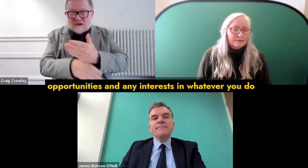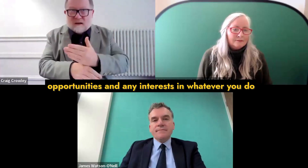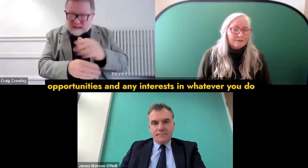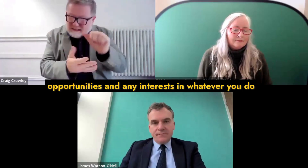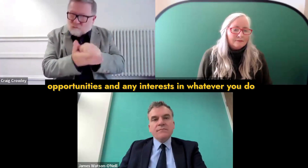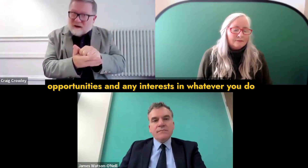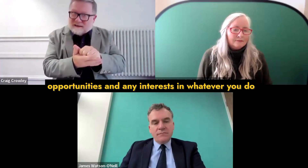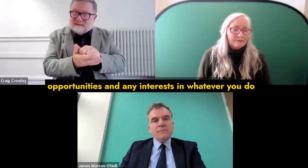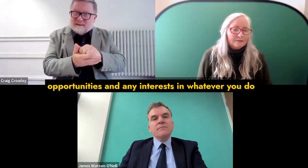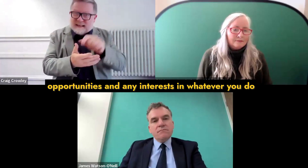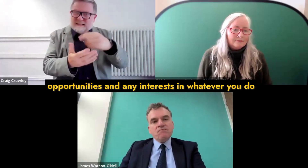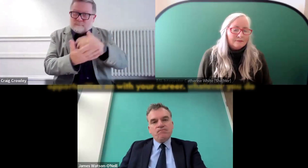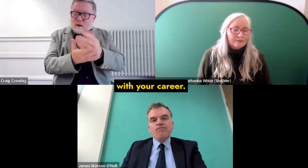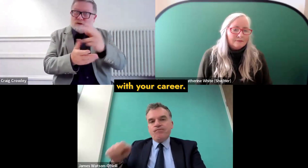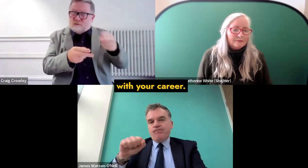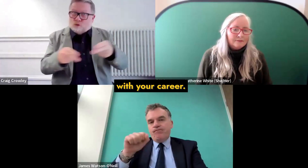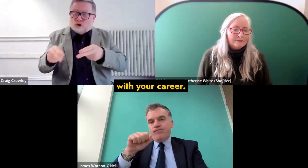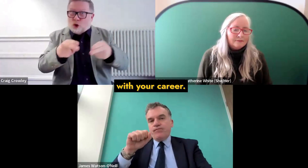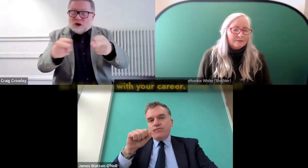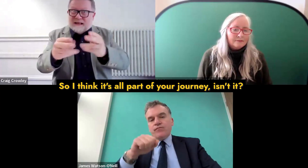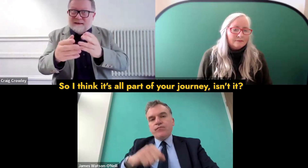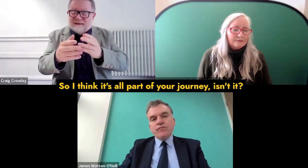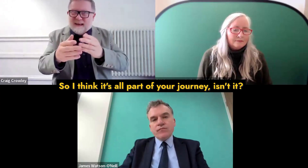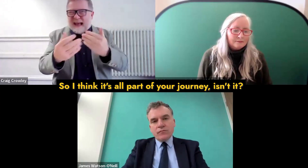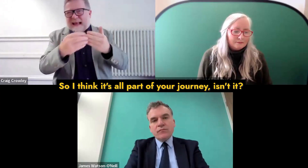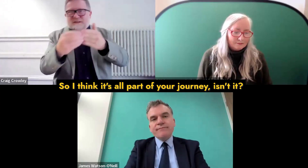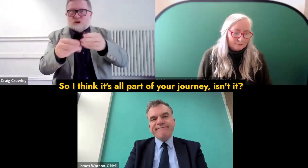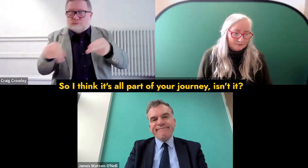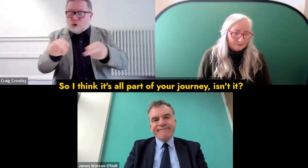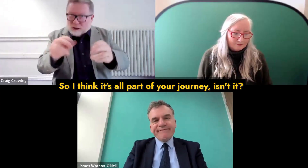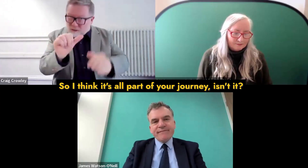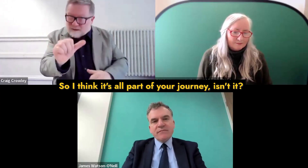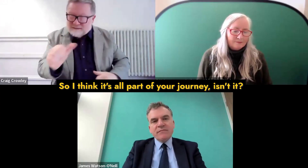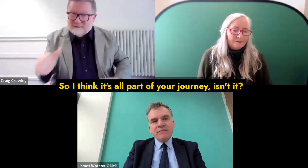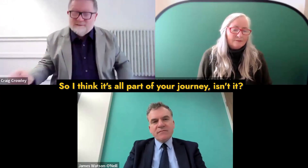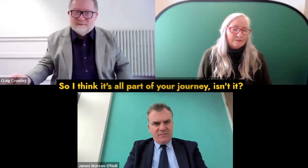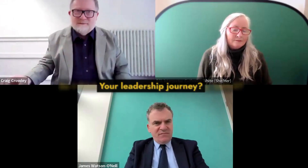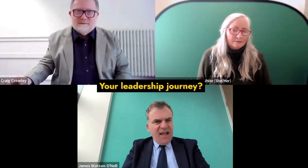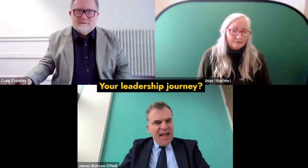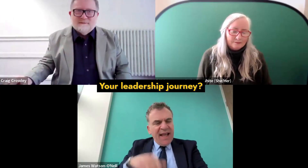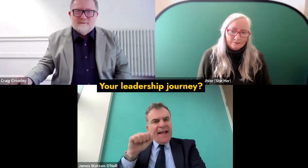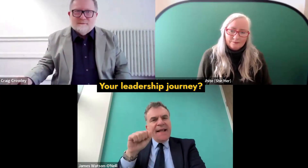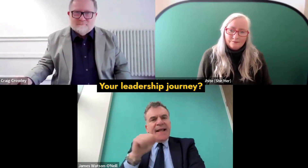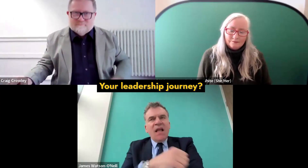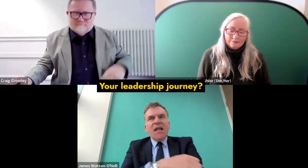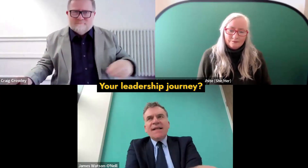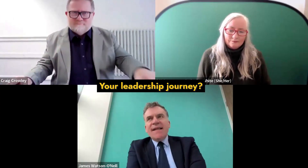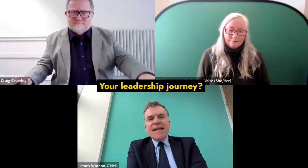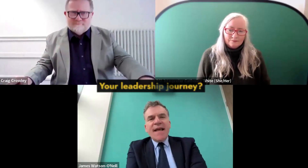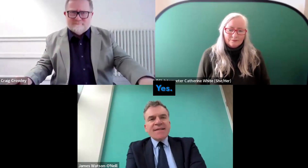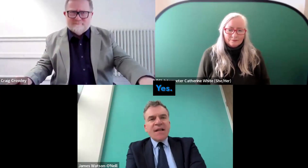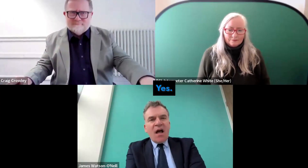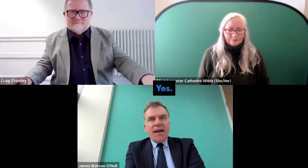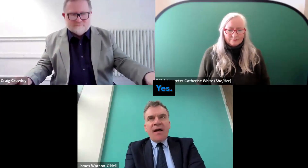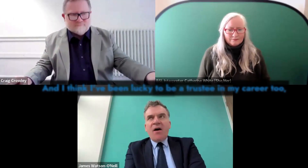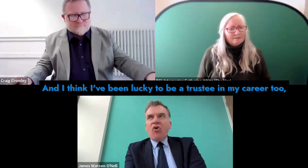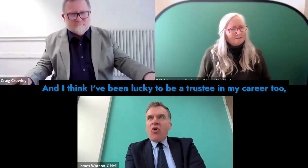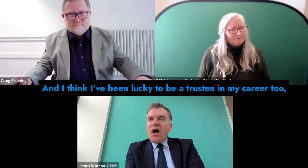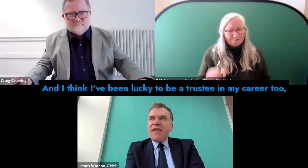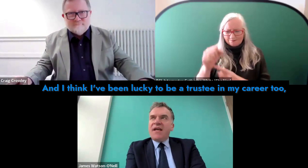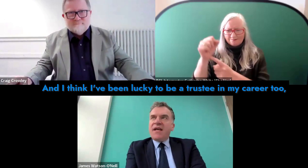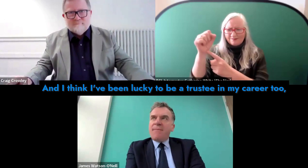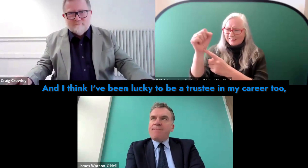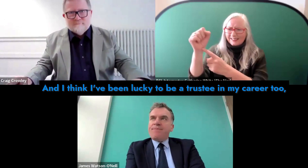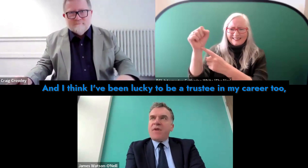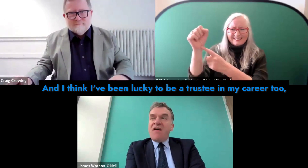interests in whatever you do with your career. So I think it's all part of your journey, isn't it? Your leadership journey. Yes,